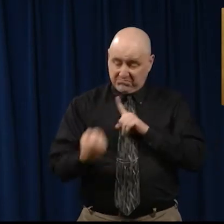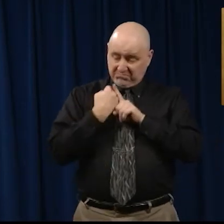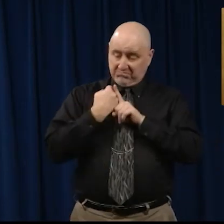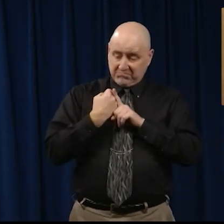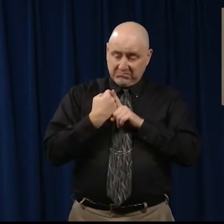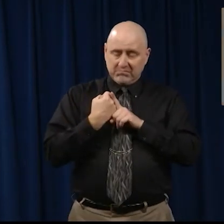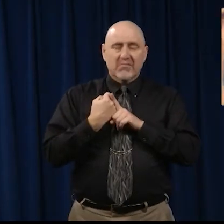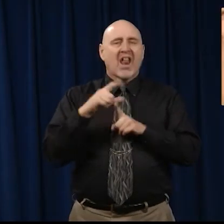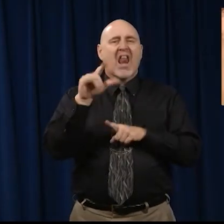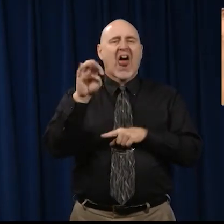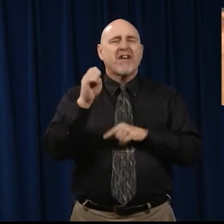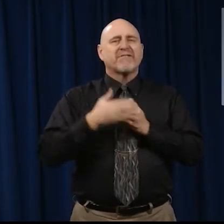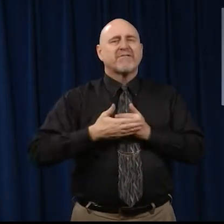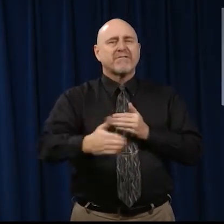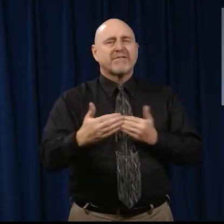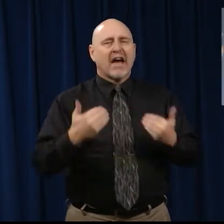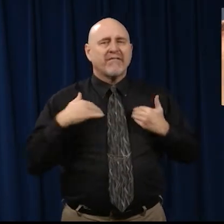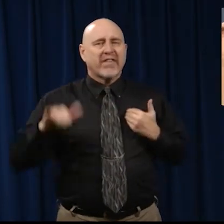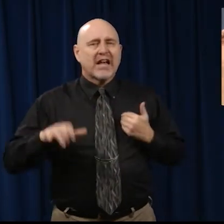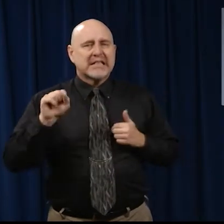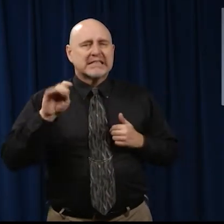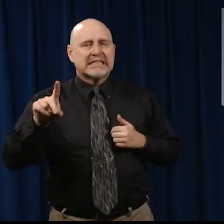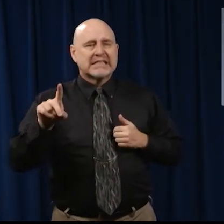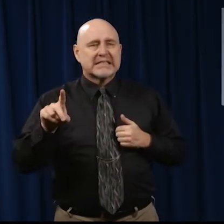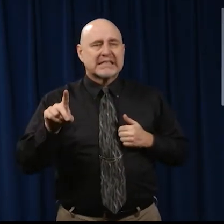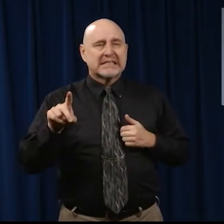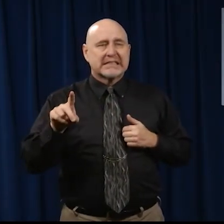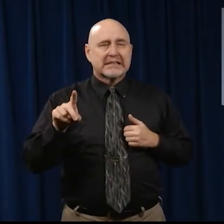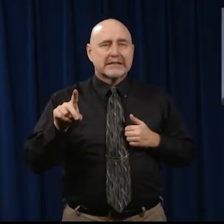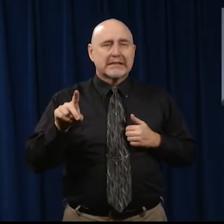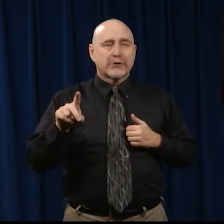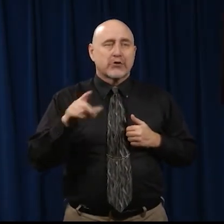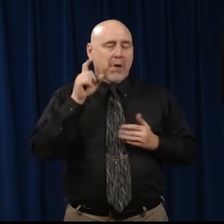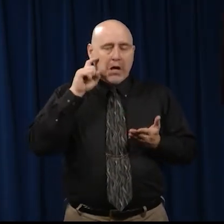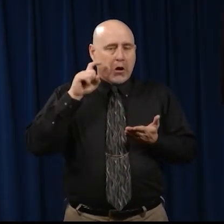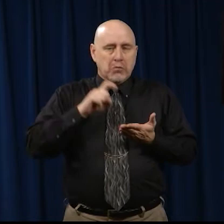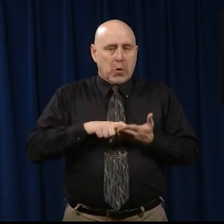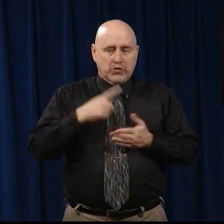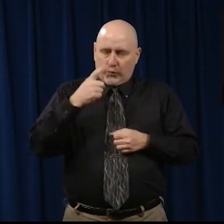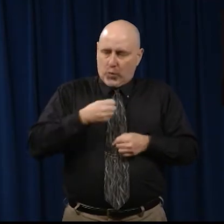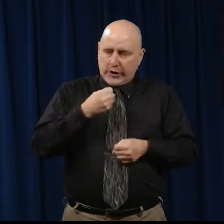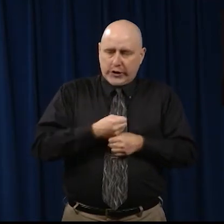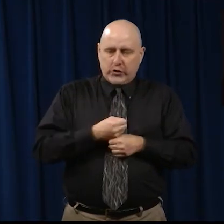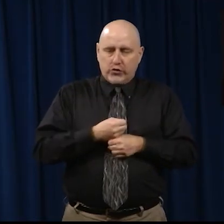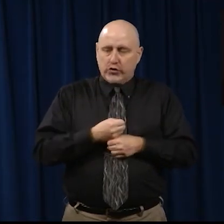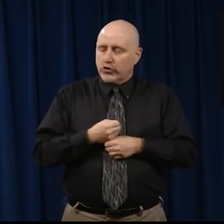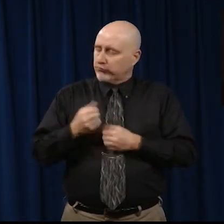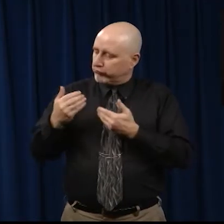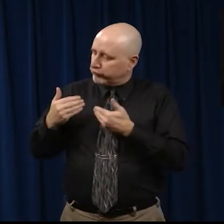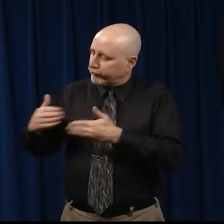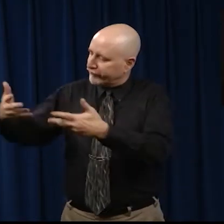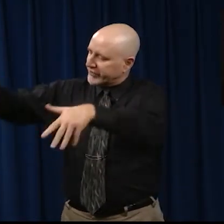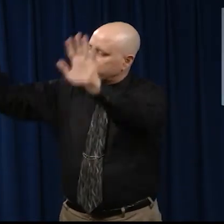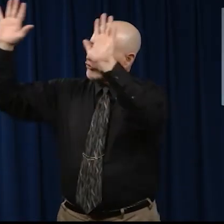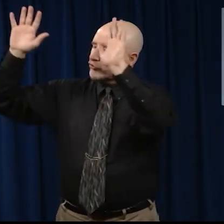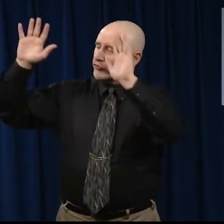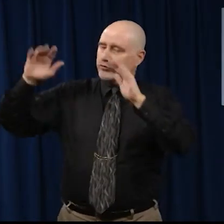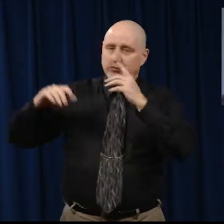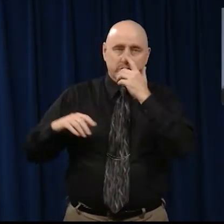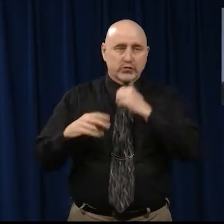have them for the rest of your life. You might not see them for a year, after you have your sexual encounter. You might not see them for